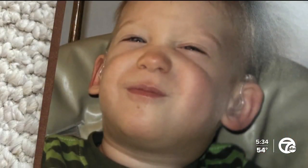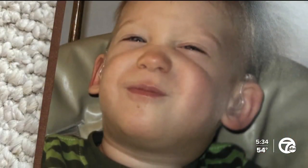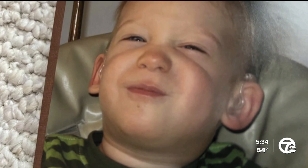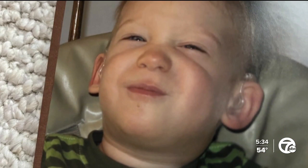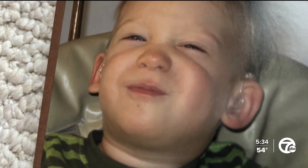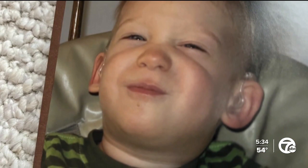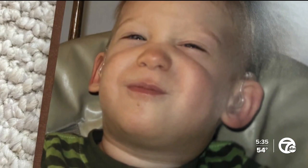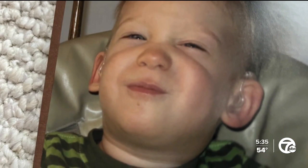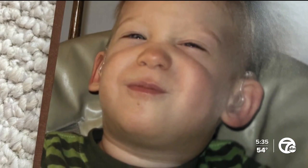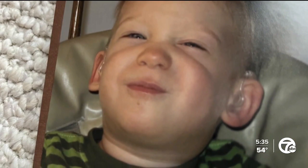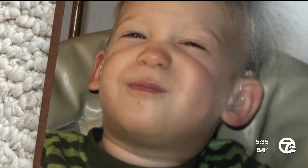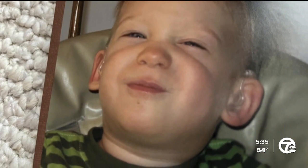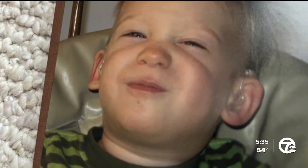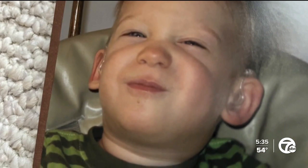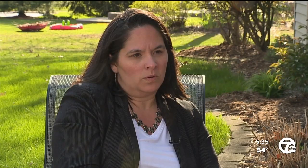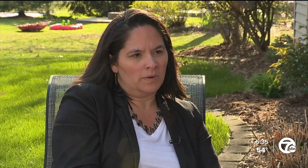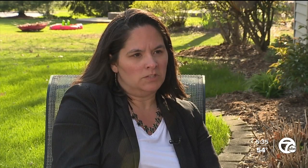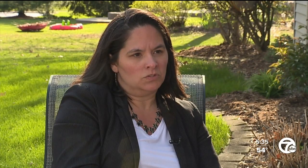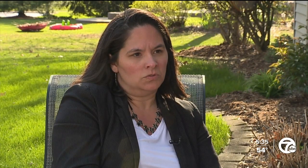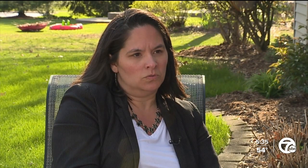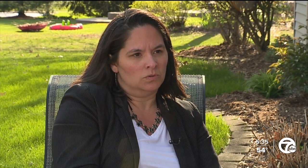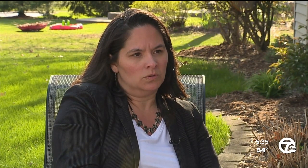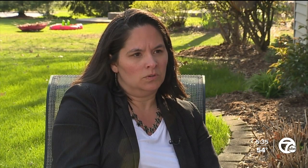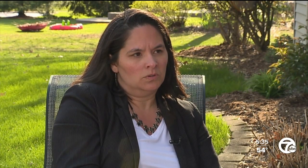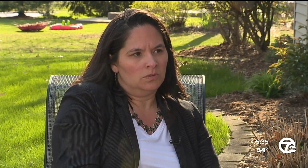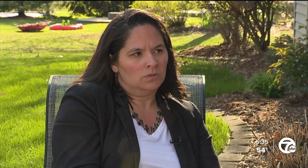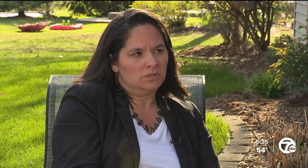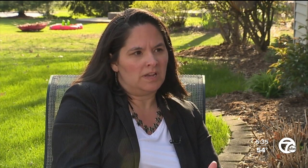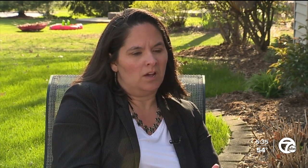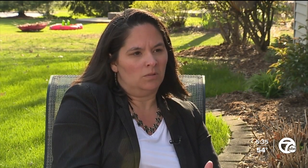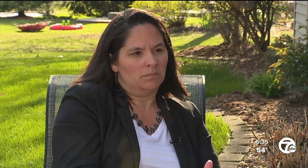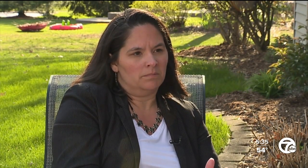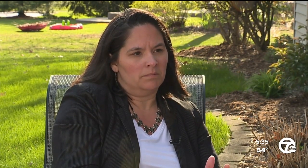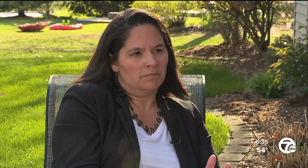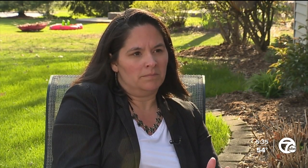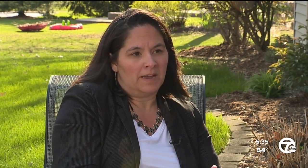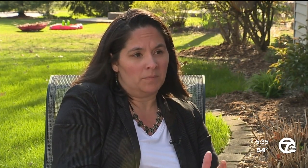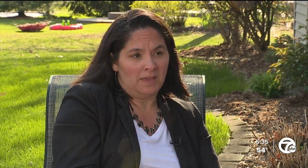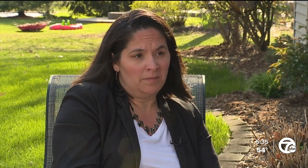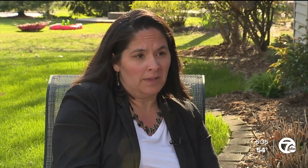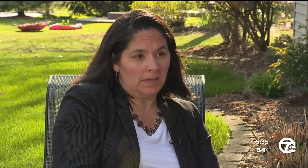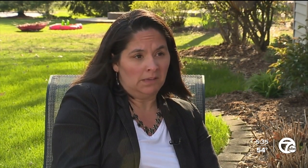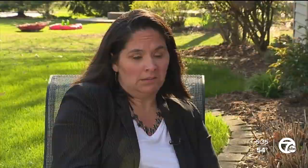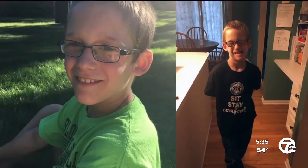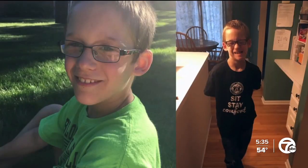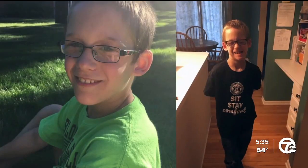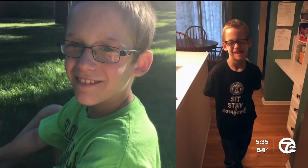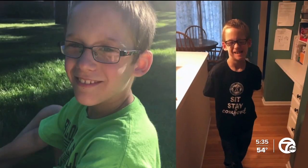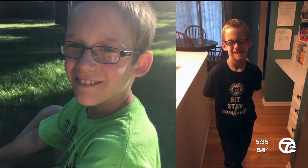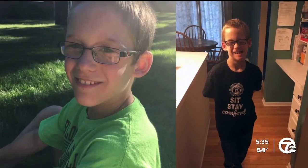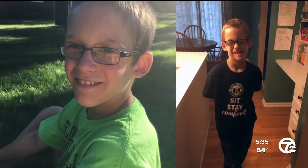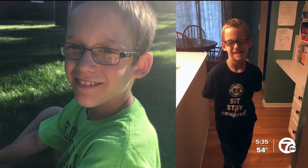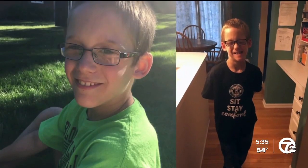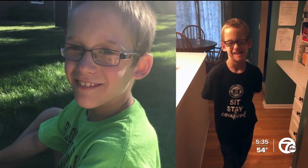of, okay, well now what? What do I do to help my baby? Navigating the road to